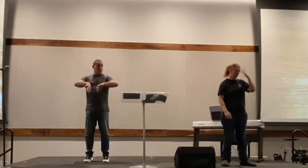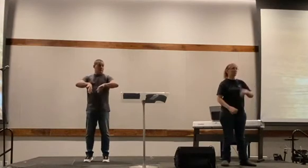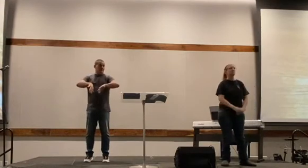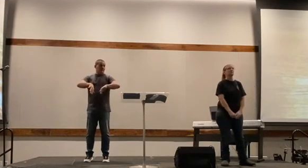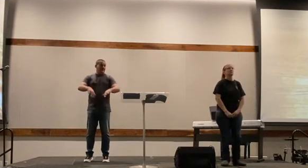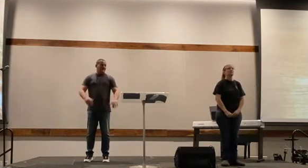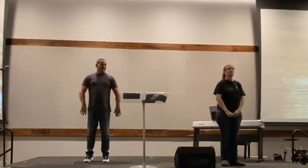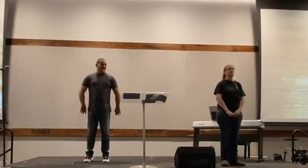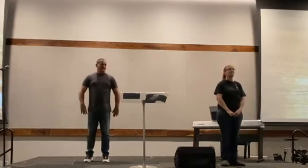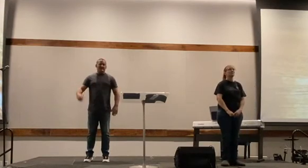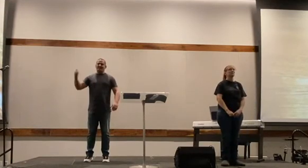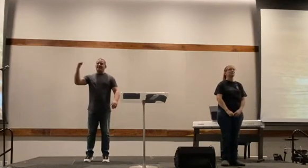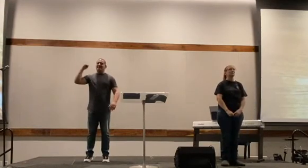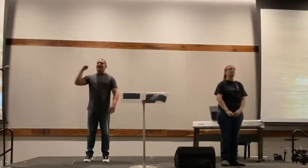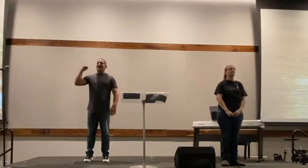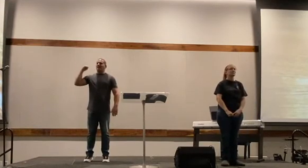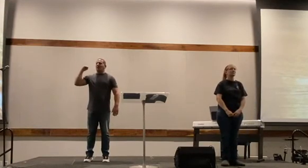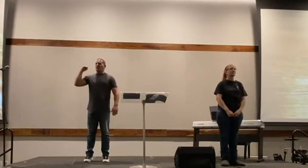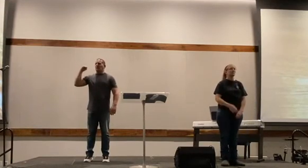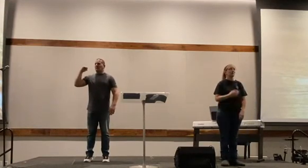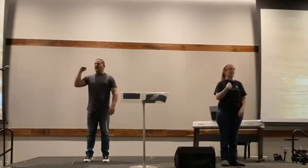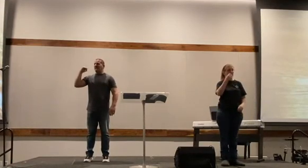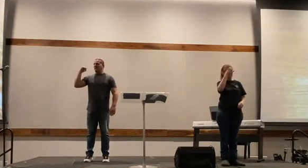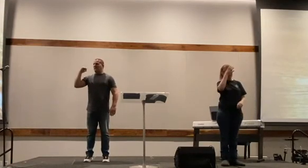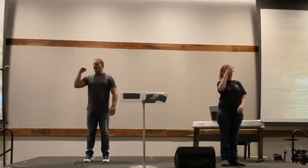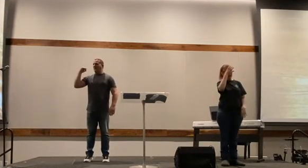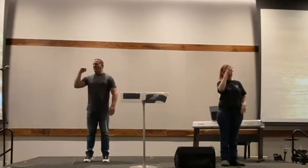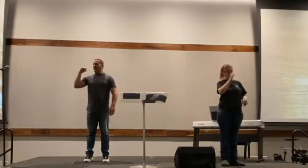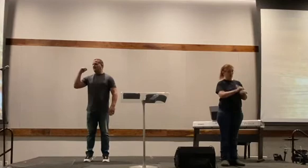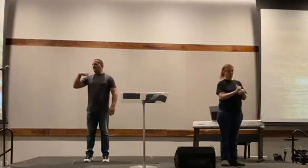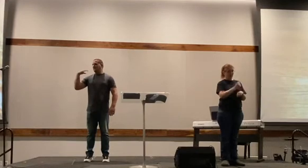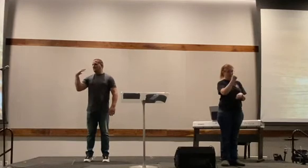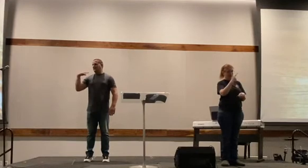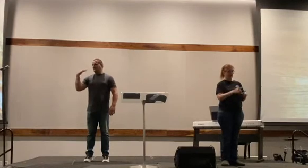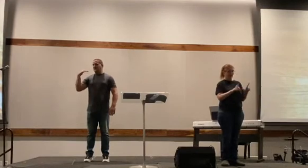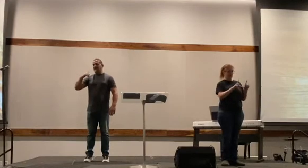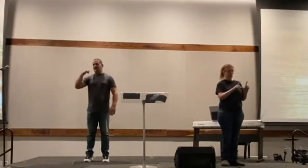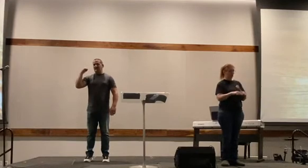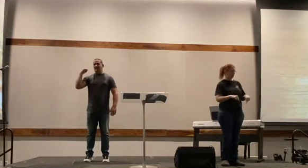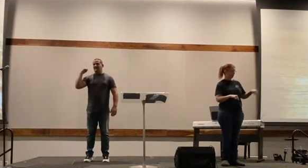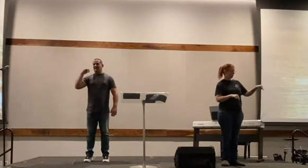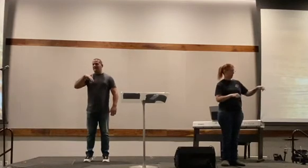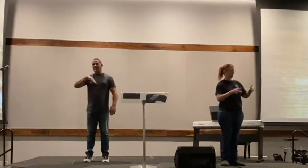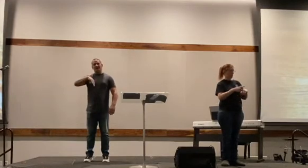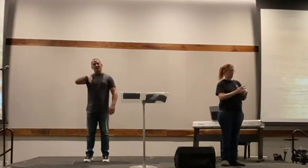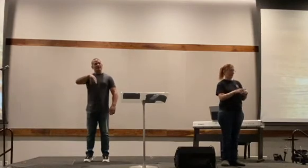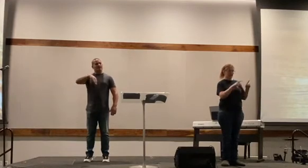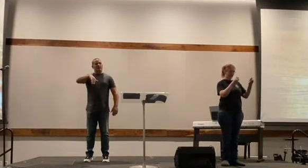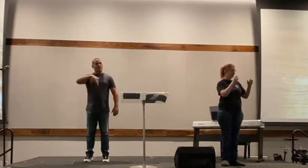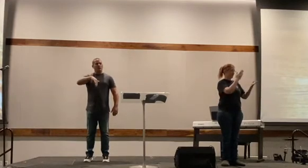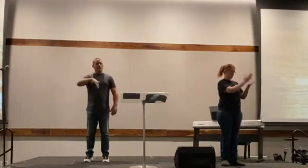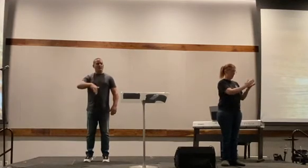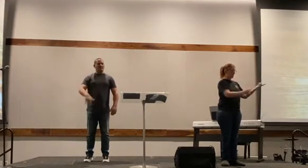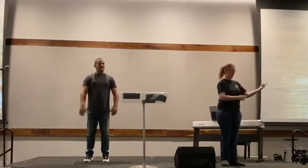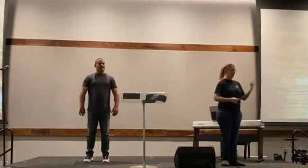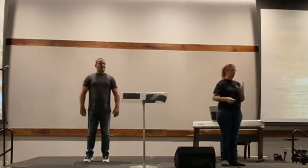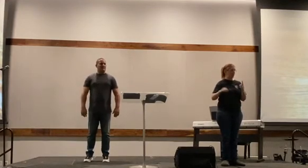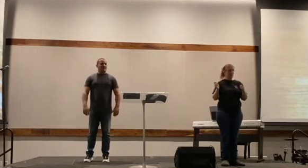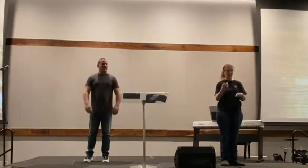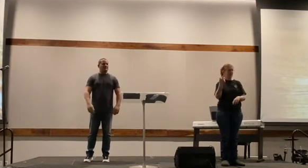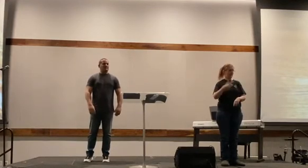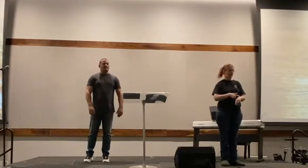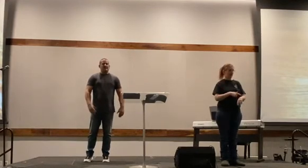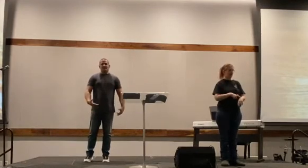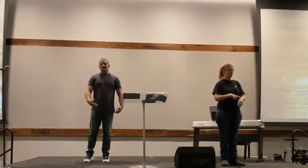oh. You see, my dad only worked half a block away, so he could see he was a mechanic and he could stop and come and whip us